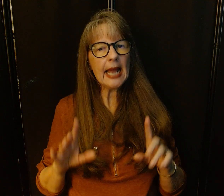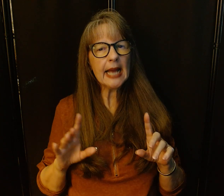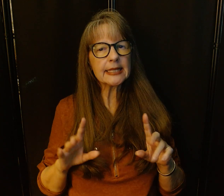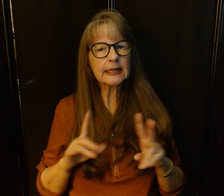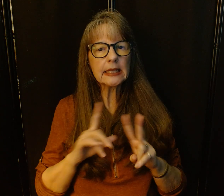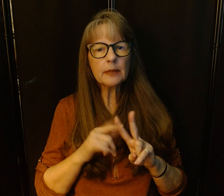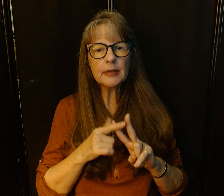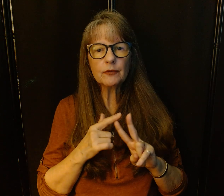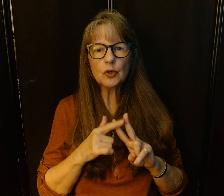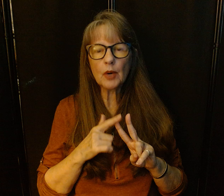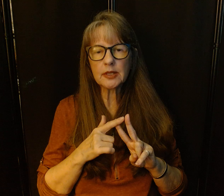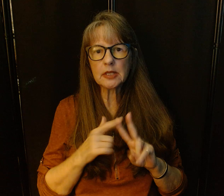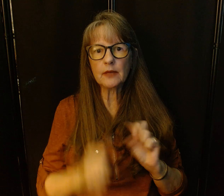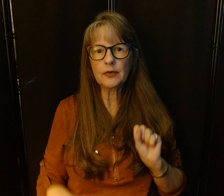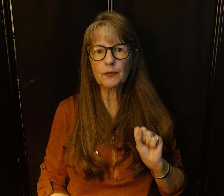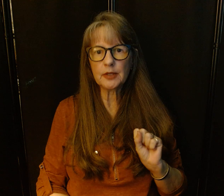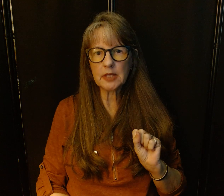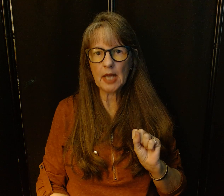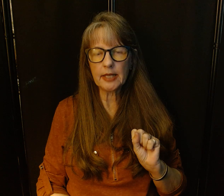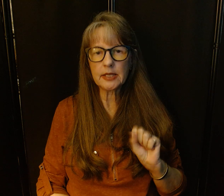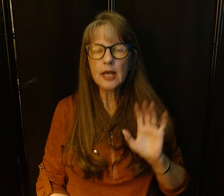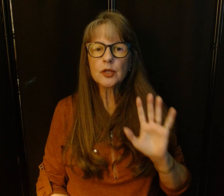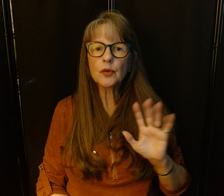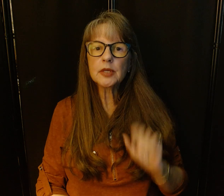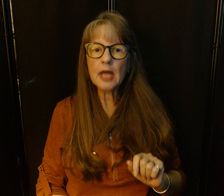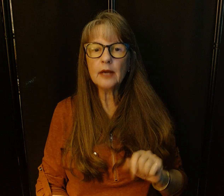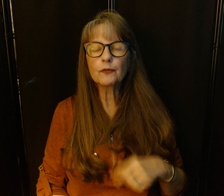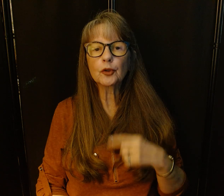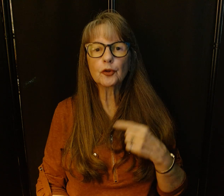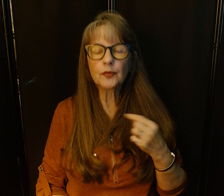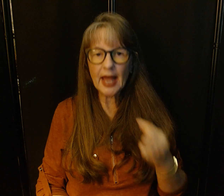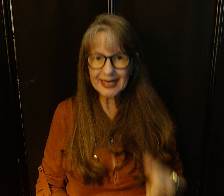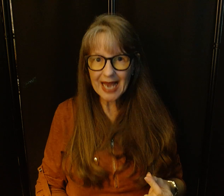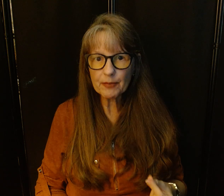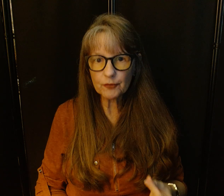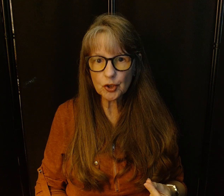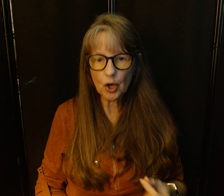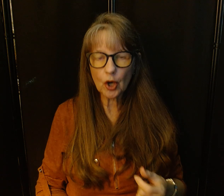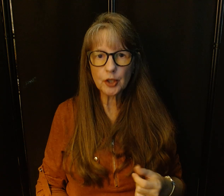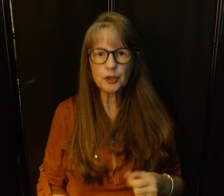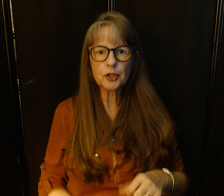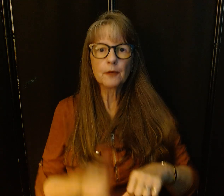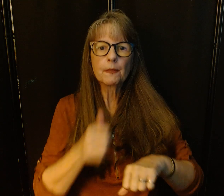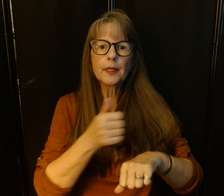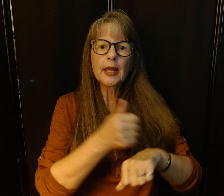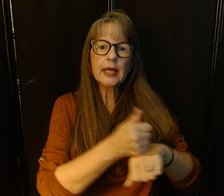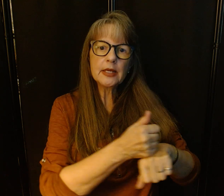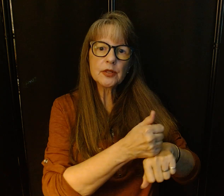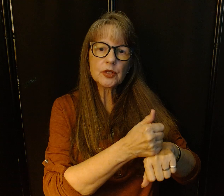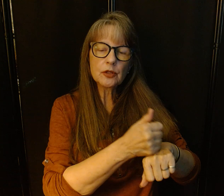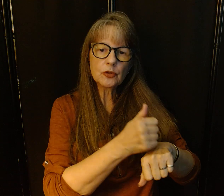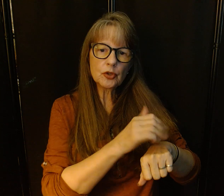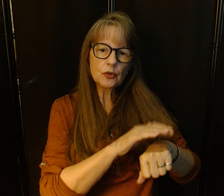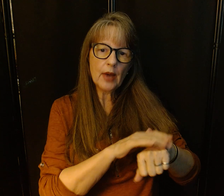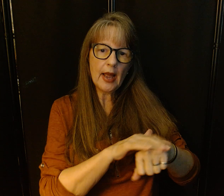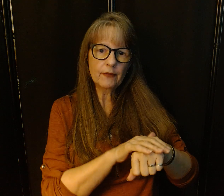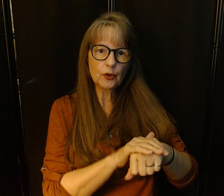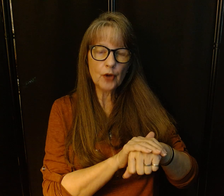a little bit of nuances of different signs. So the sign for that type of charge is to have your